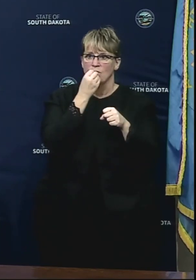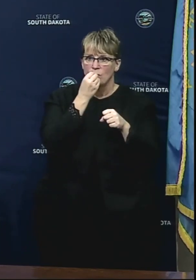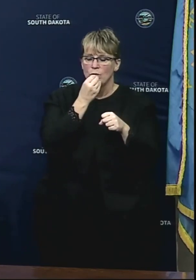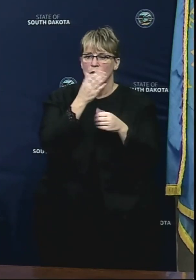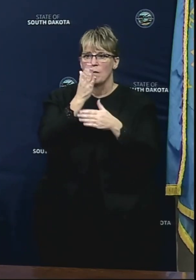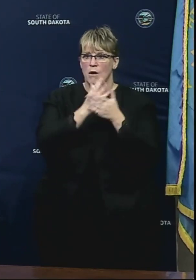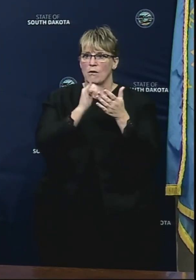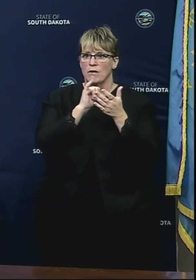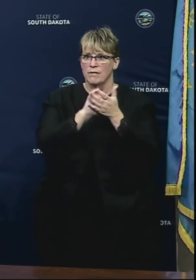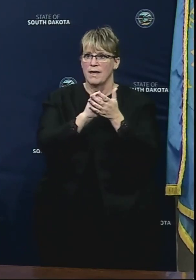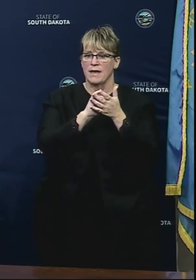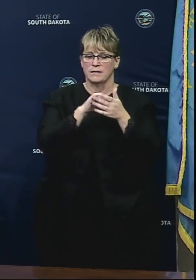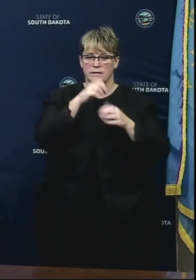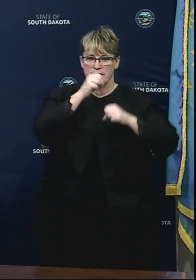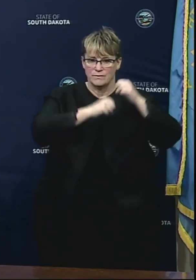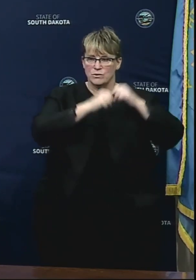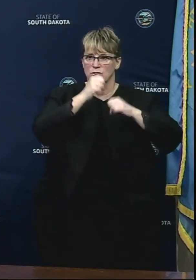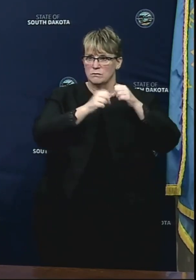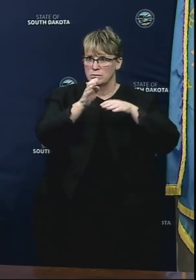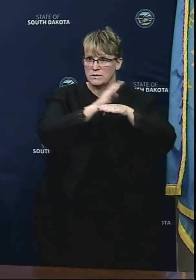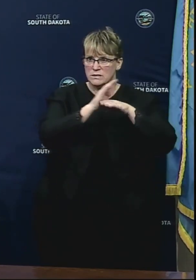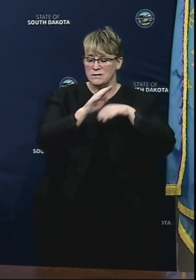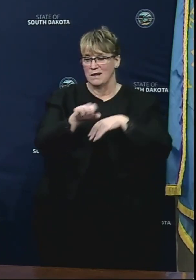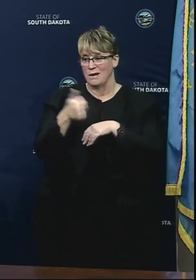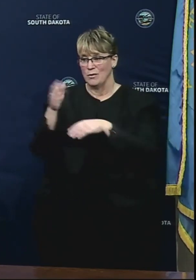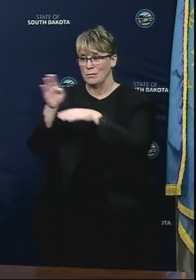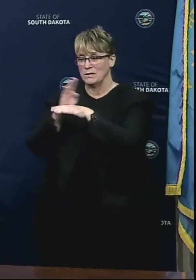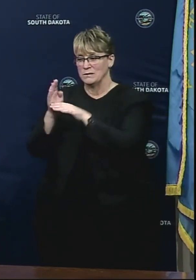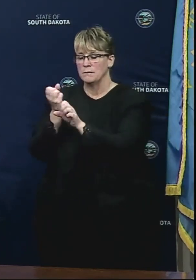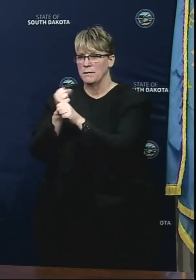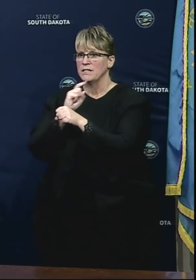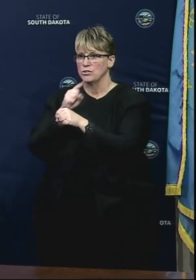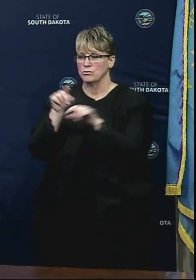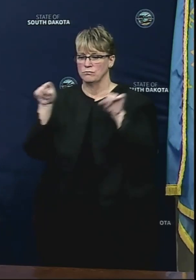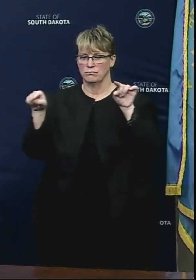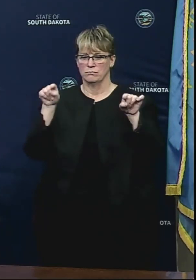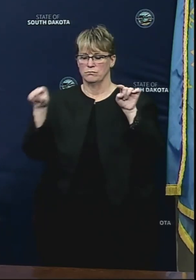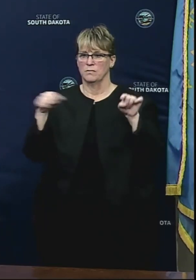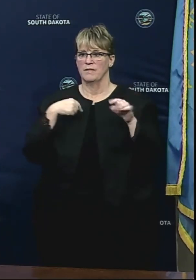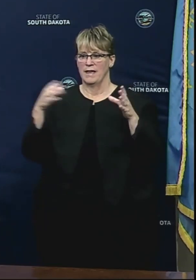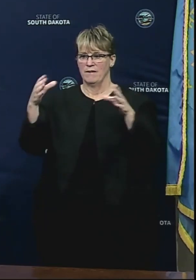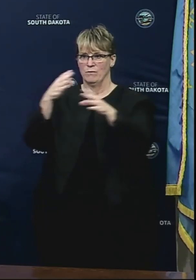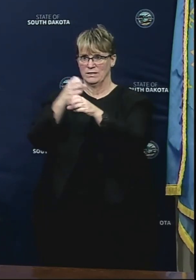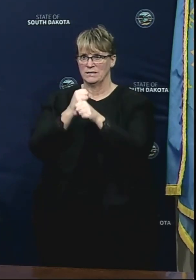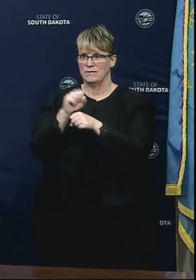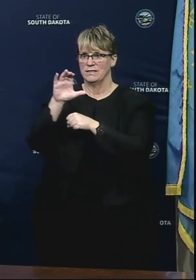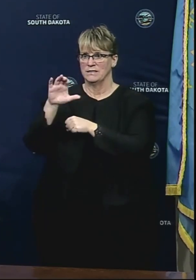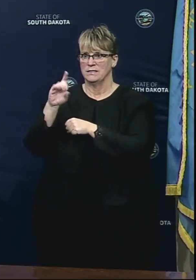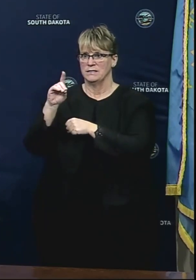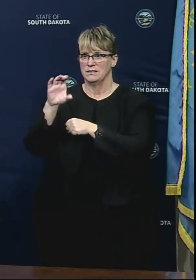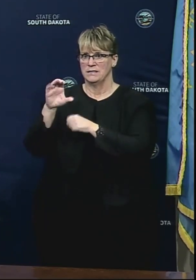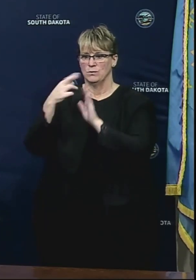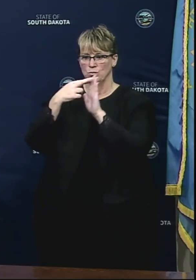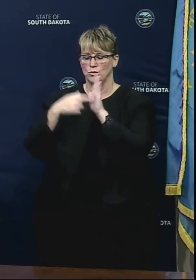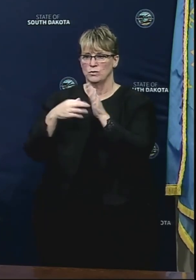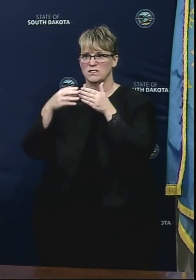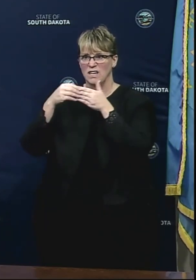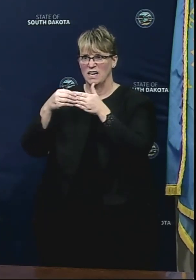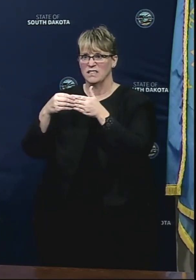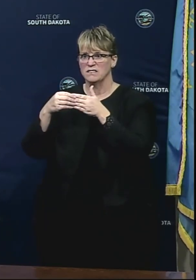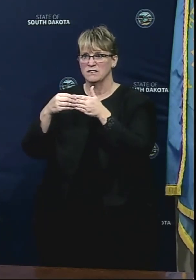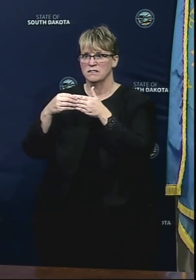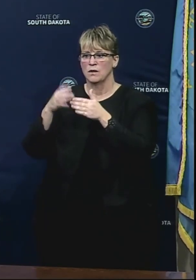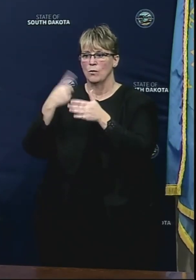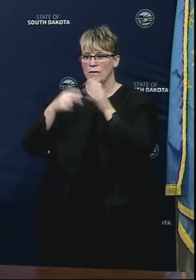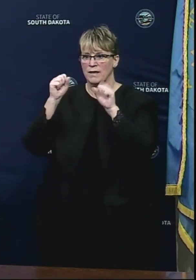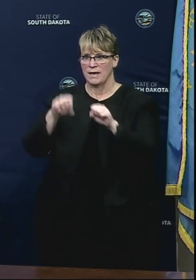part of that critical infrastructure, as well as other businesses, to make sure that they have received the CDC guidance on what